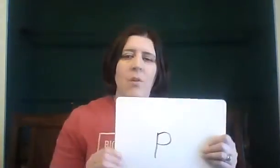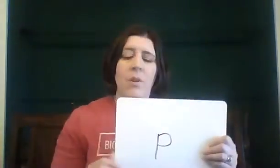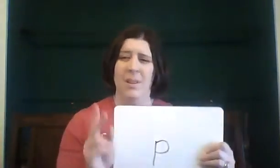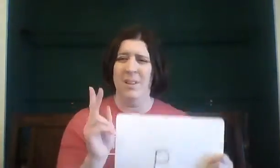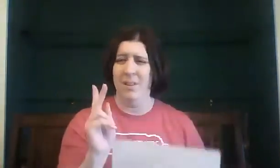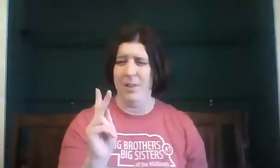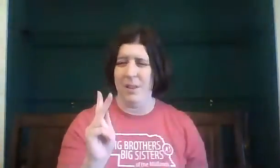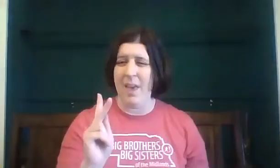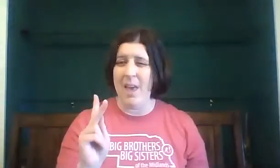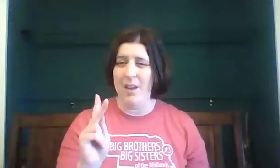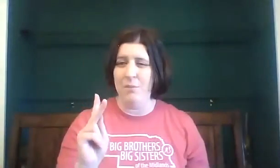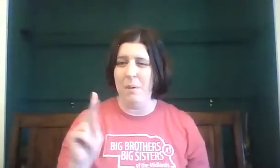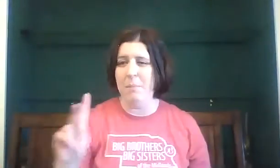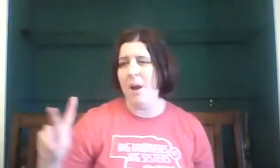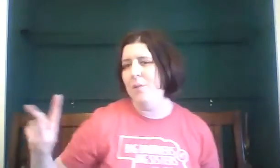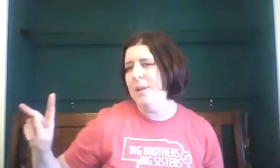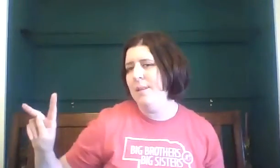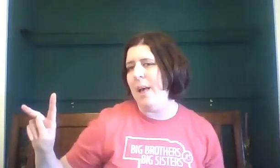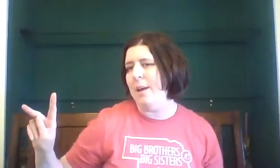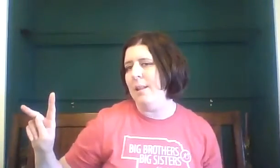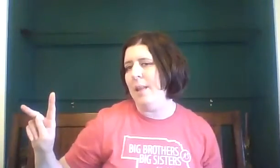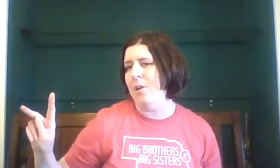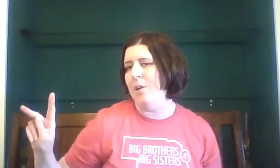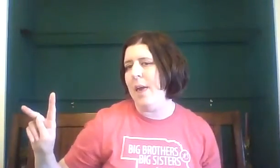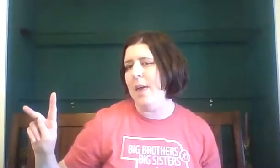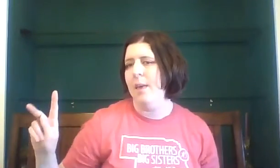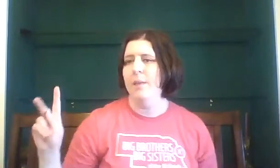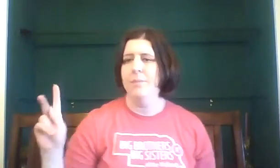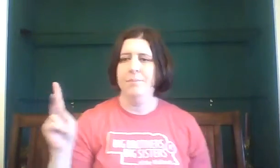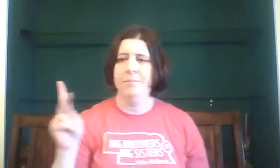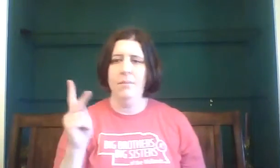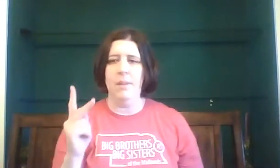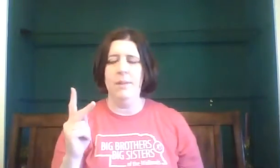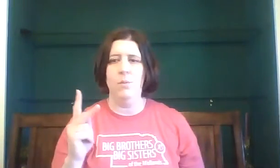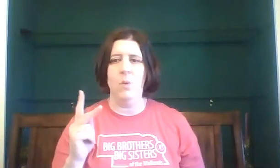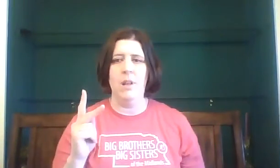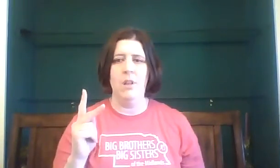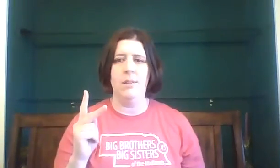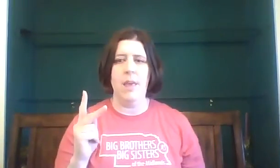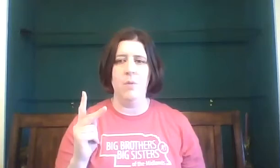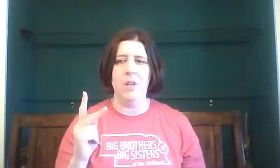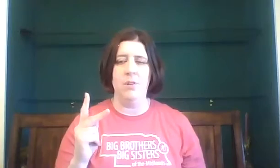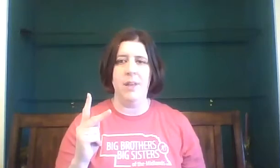Now the K, do you remember how we did that letter K? And this is what it looks like when you're signing